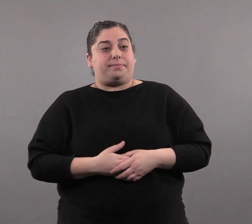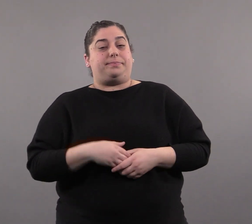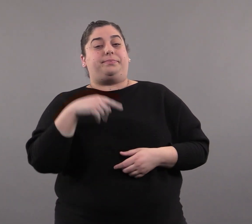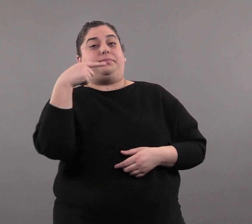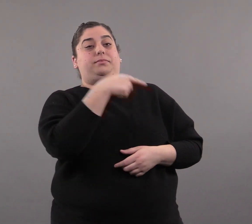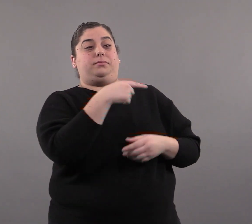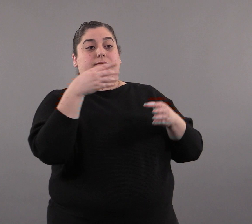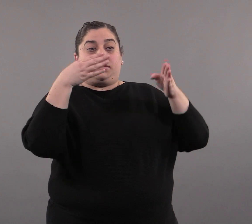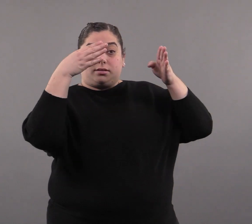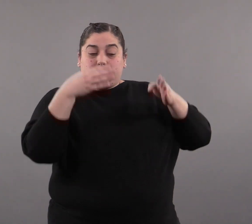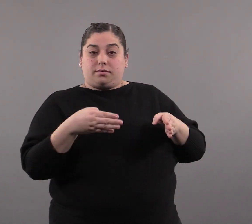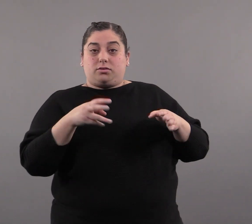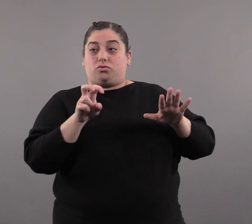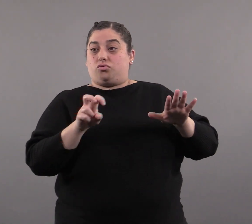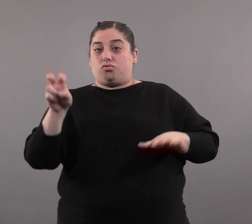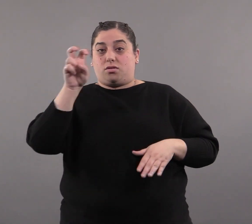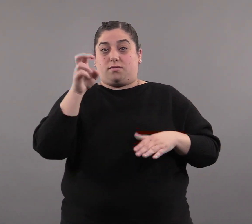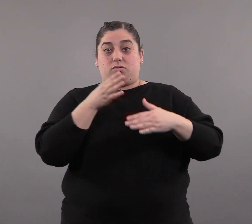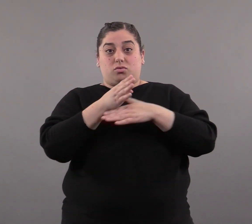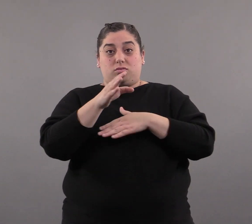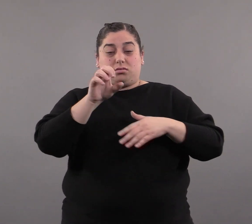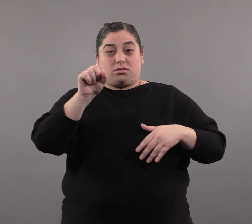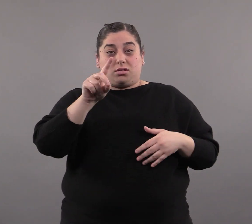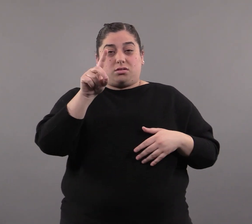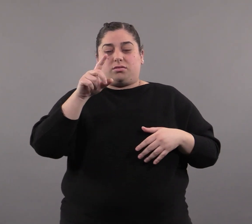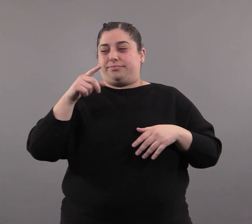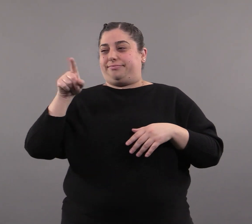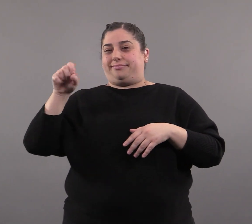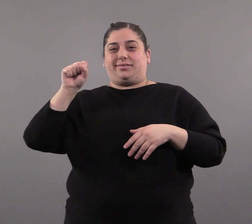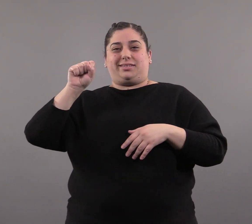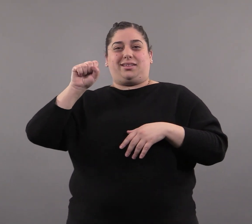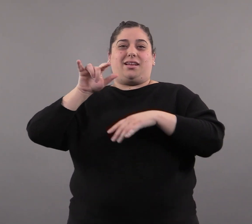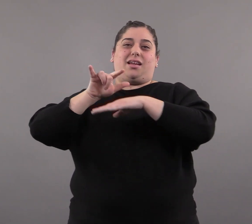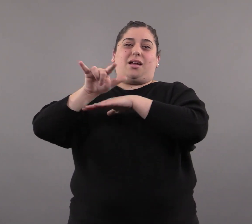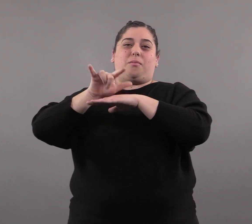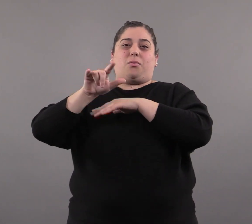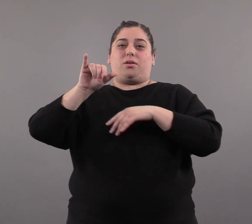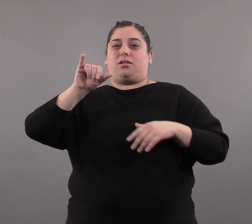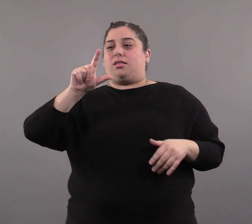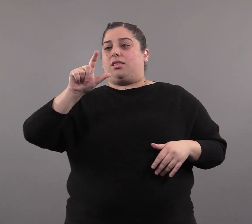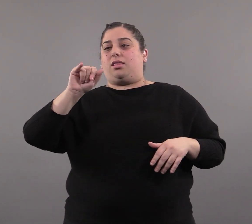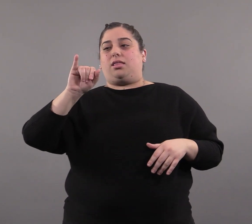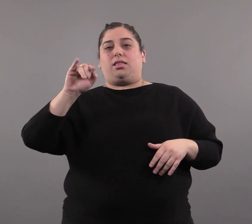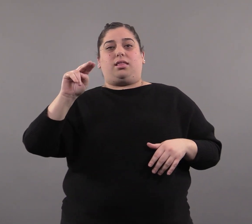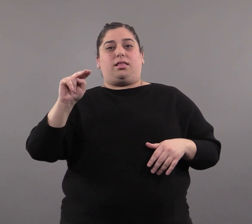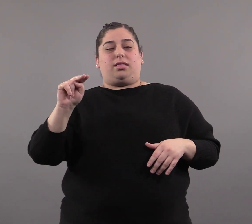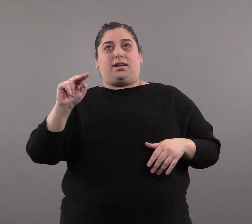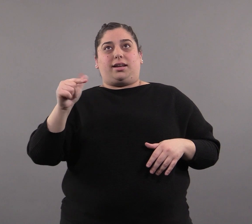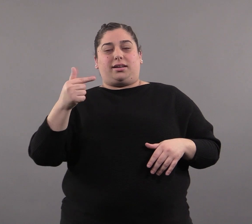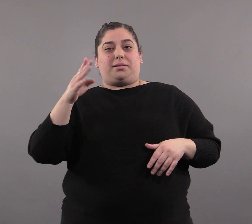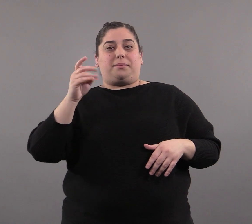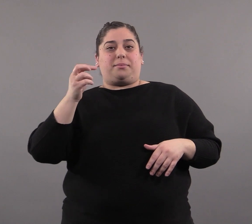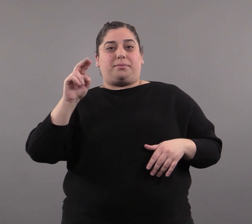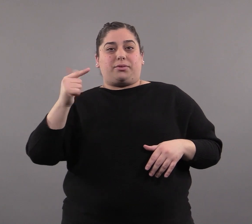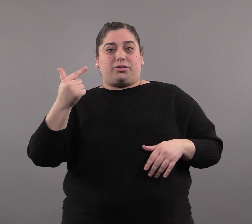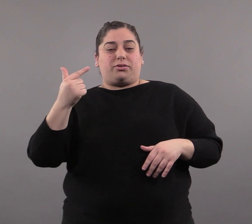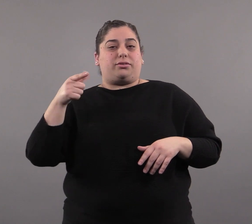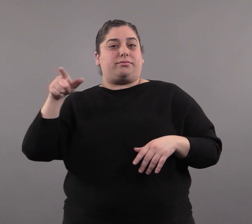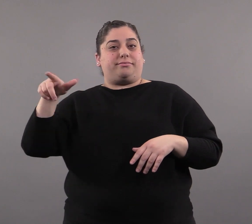traveled through San Diego, Lindbergh Field, and if so, when? We do not have that detail